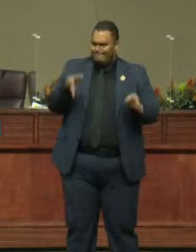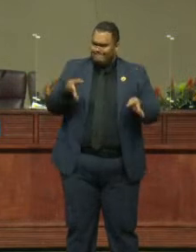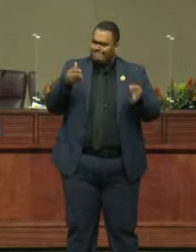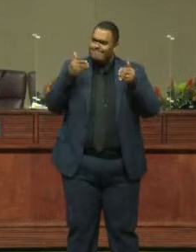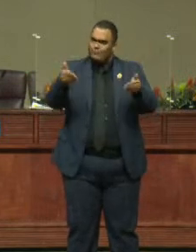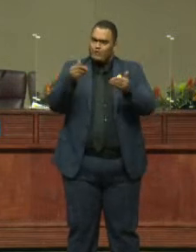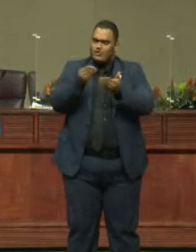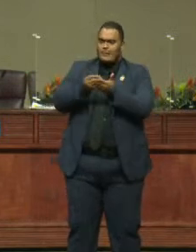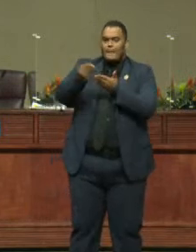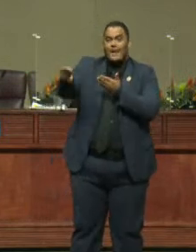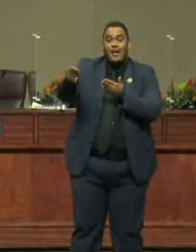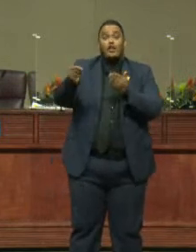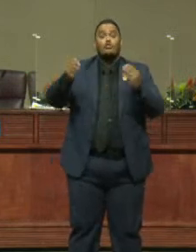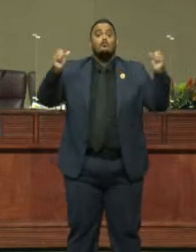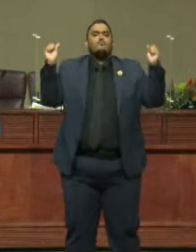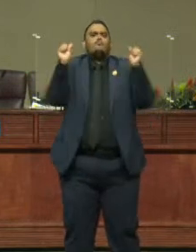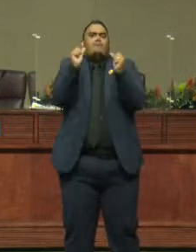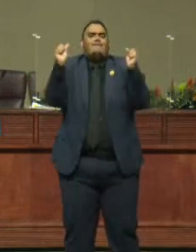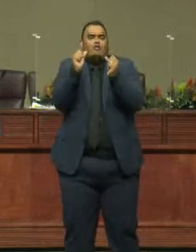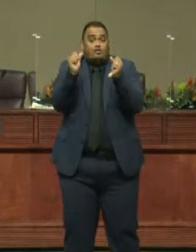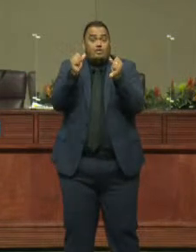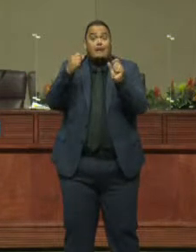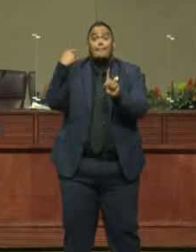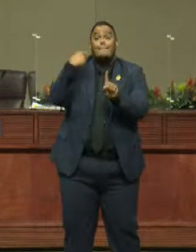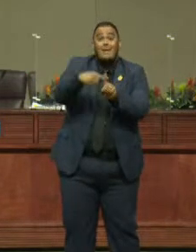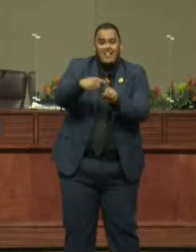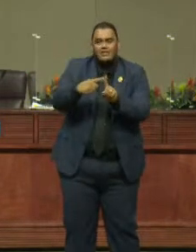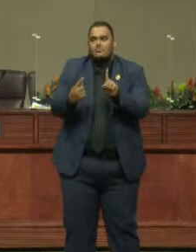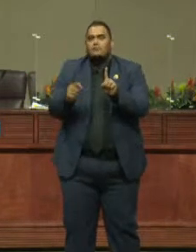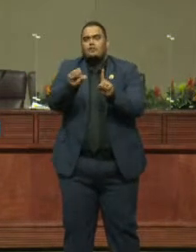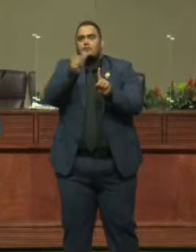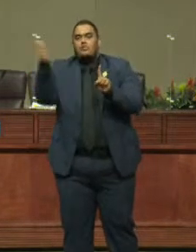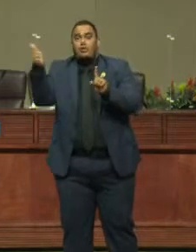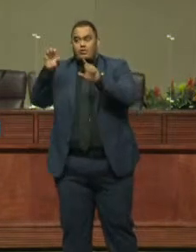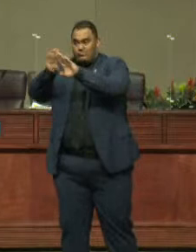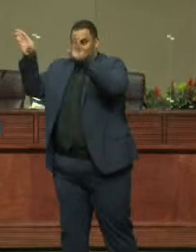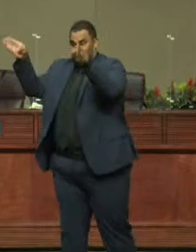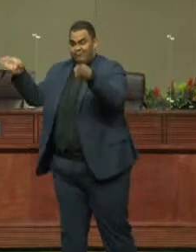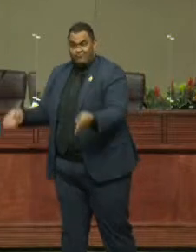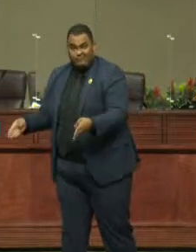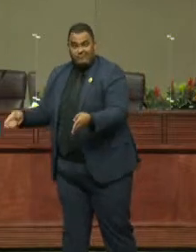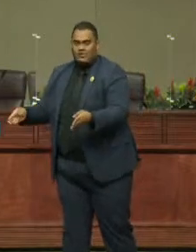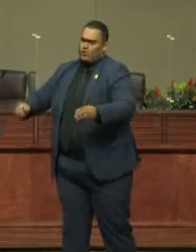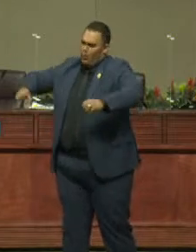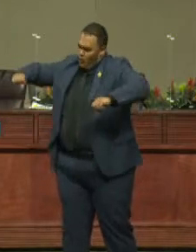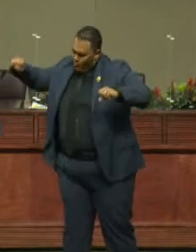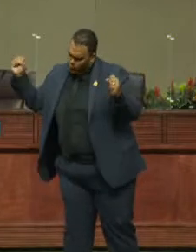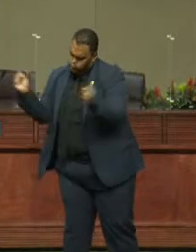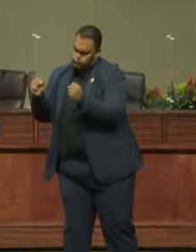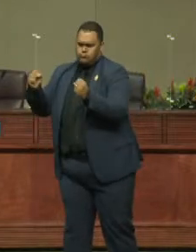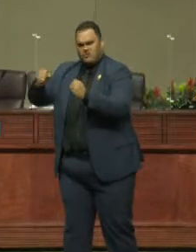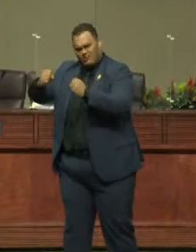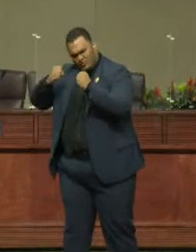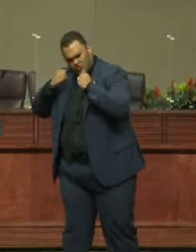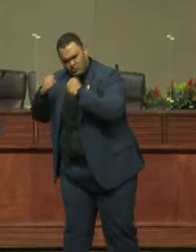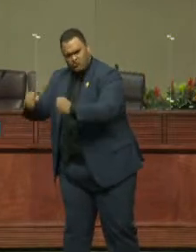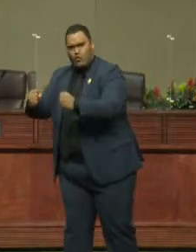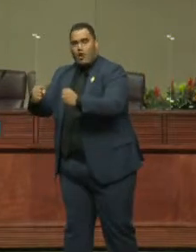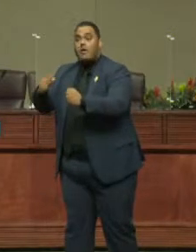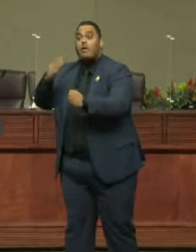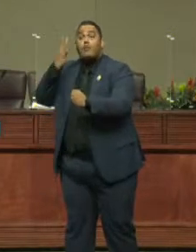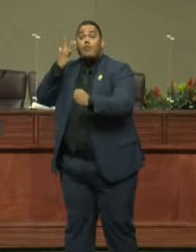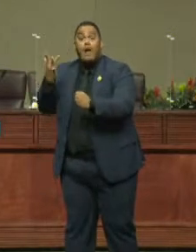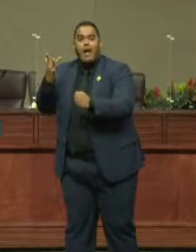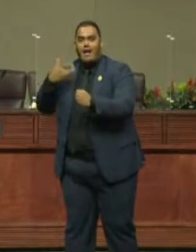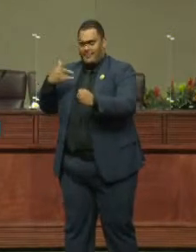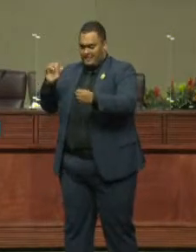an ultra-cold freezer to store approximately 150,000 doses of the